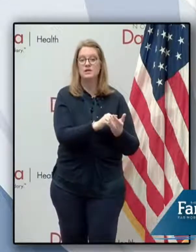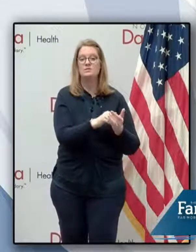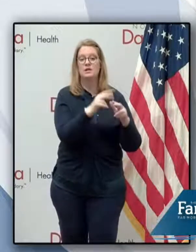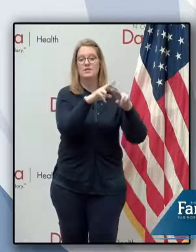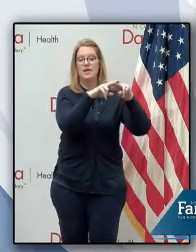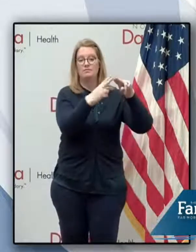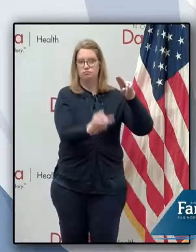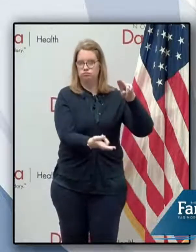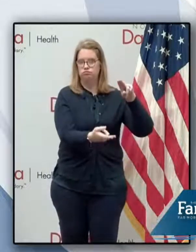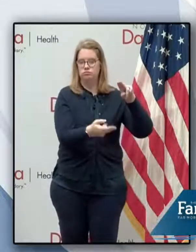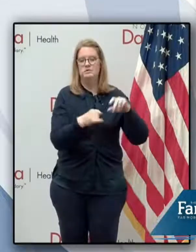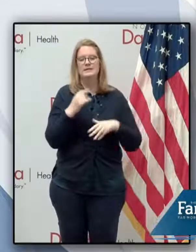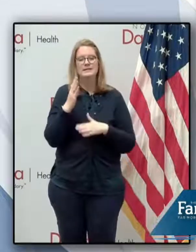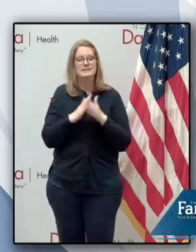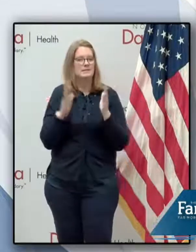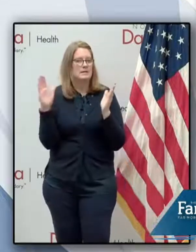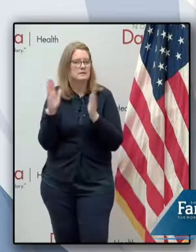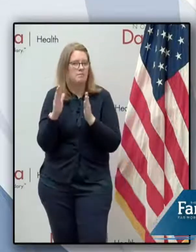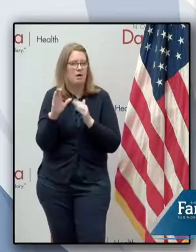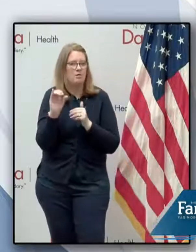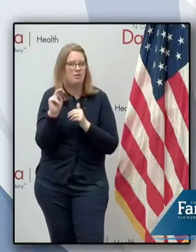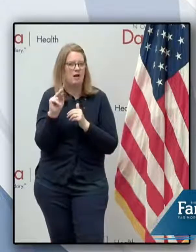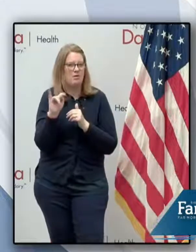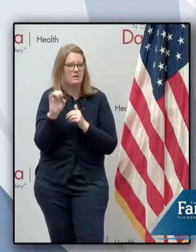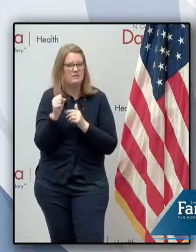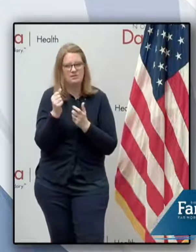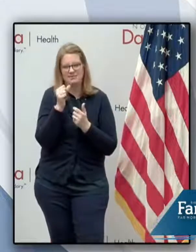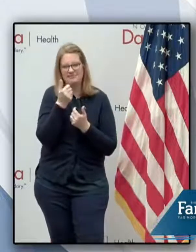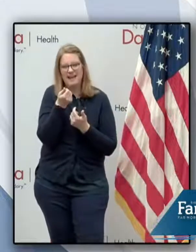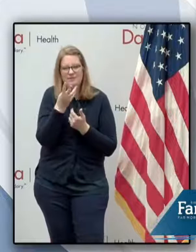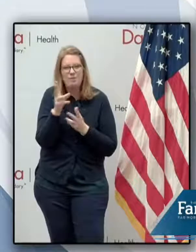of that. Some of our smaller counties that have had outbreaks have